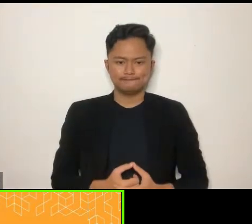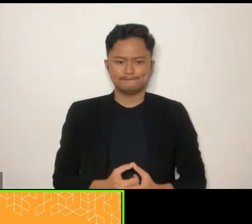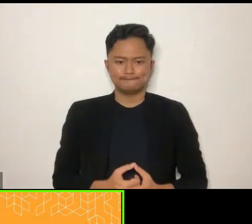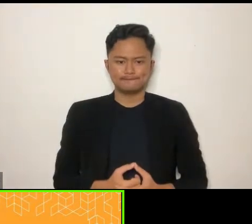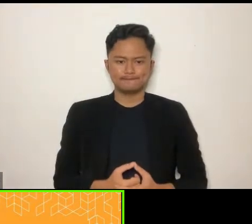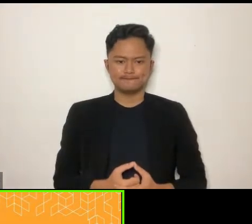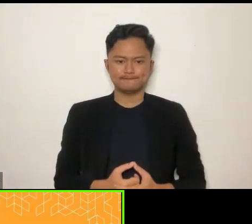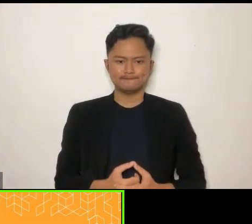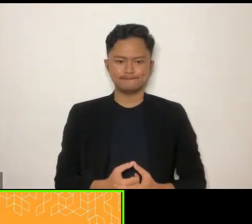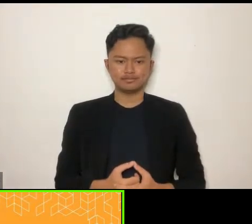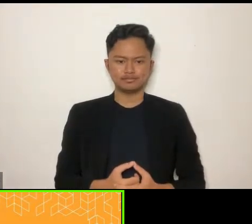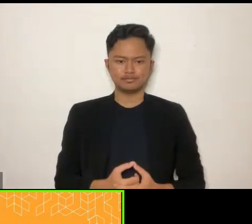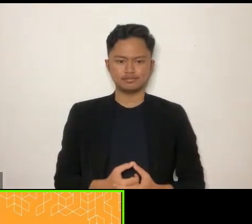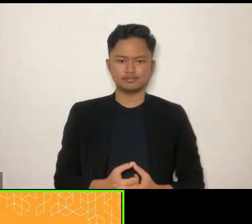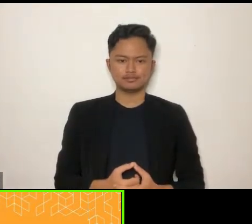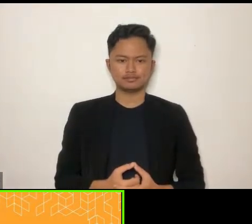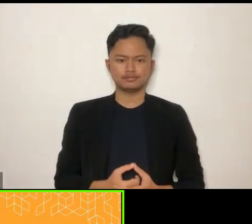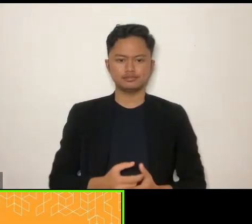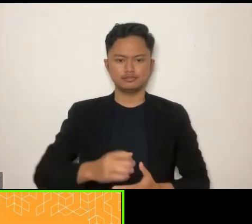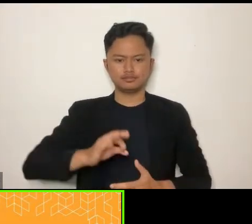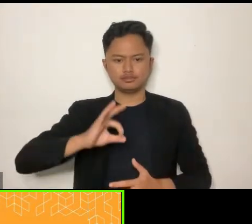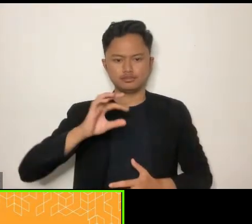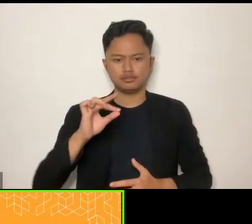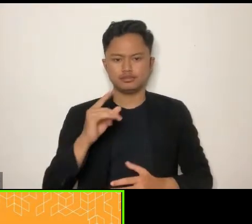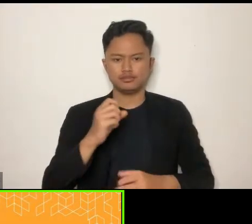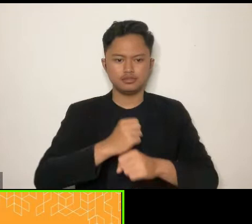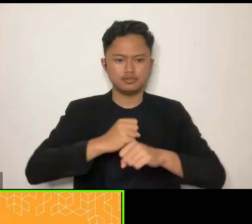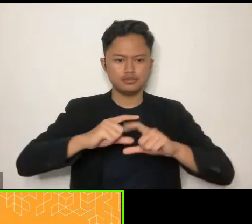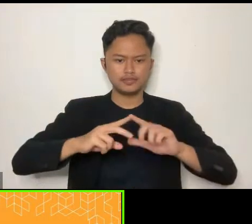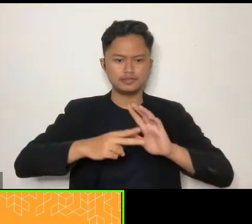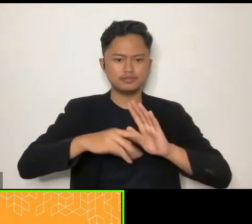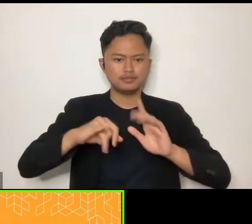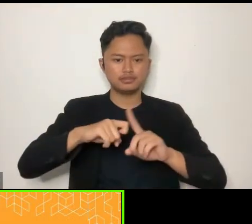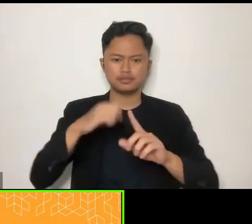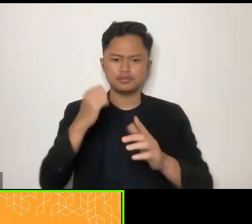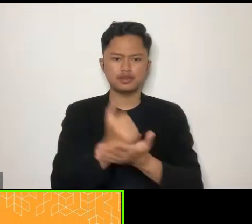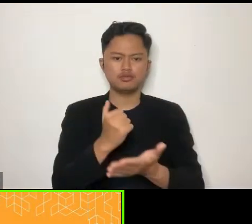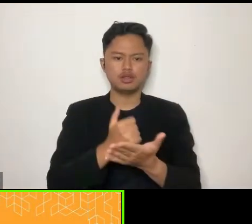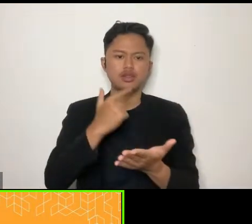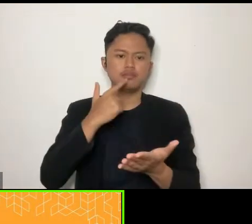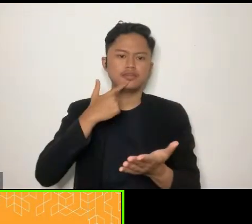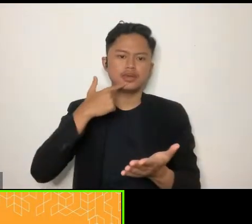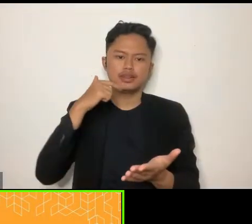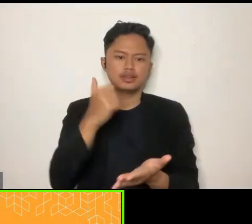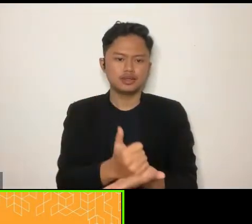military officials, organic and non-organic, is really important